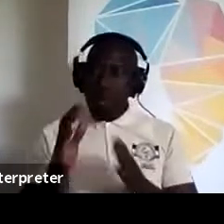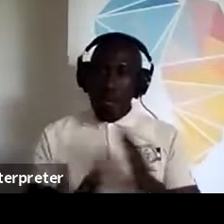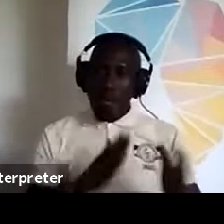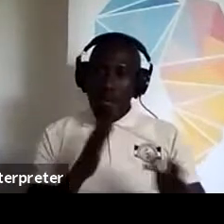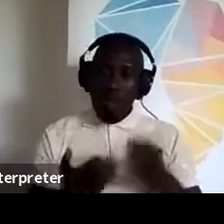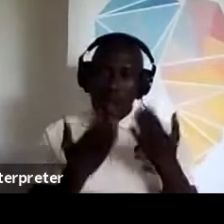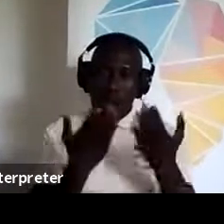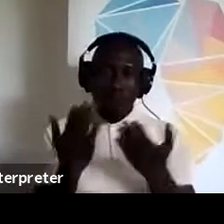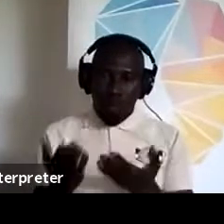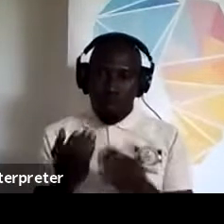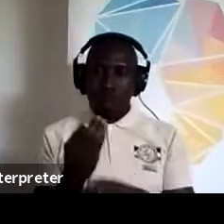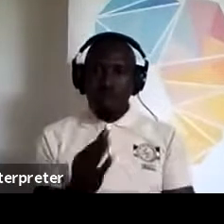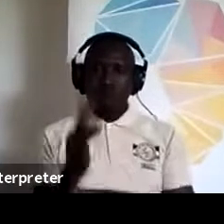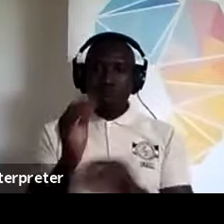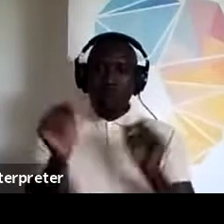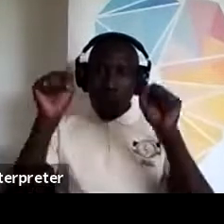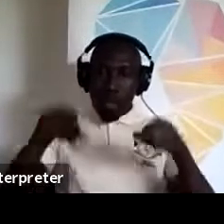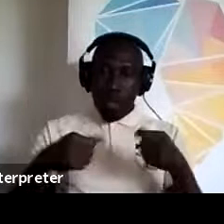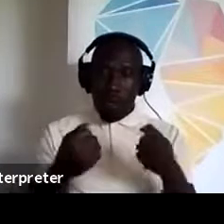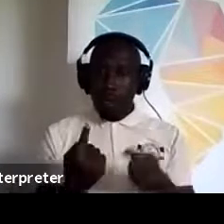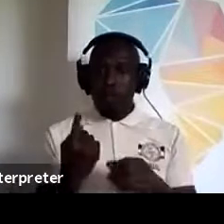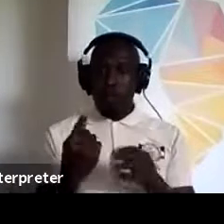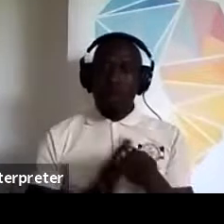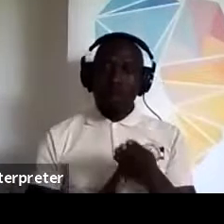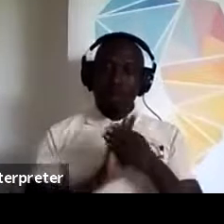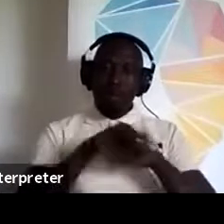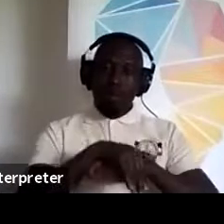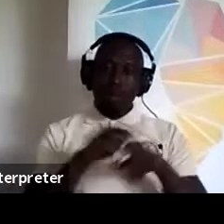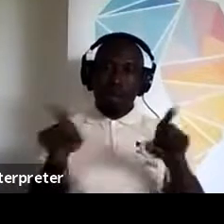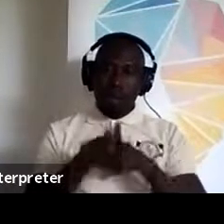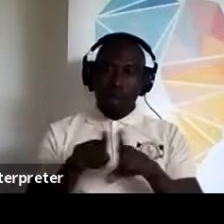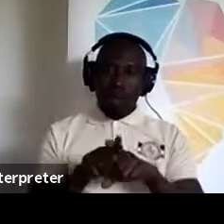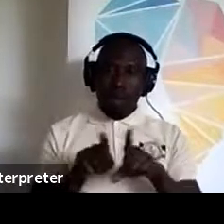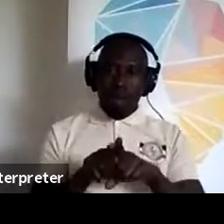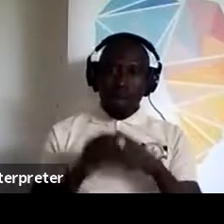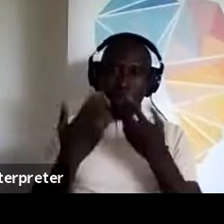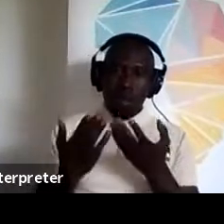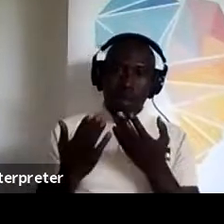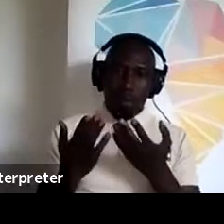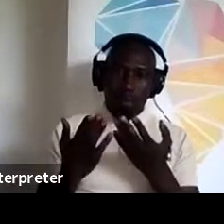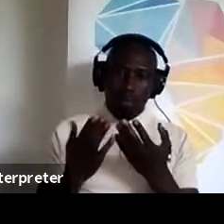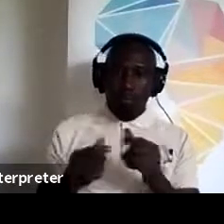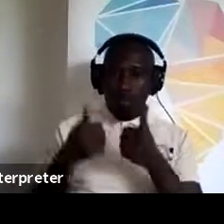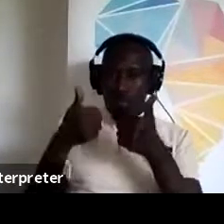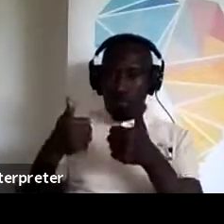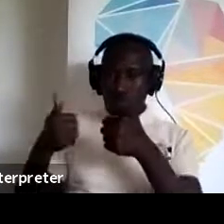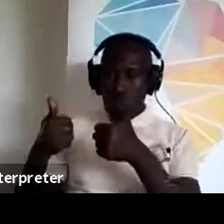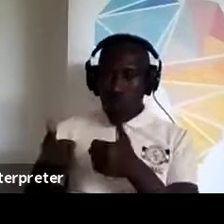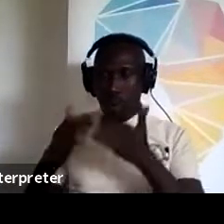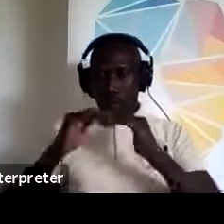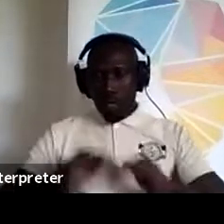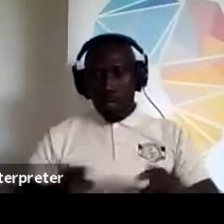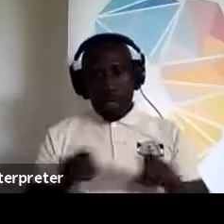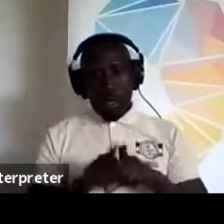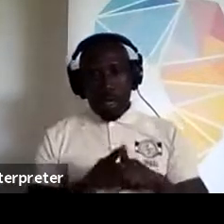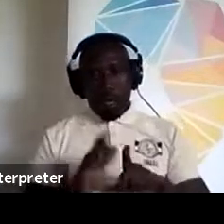So if you can just influence that, then that will be great. And I'm sure